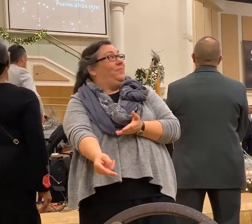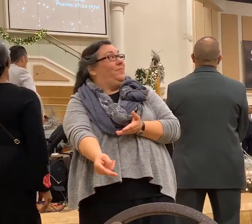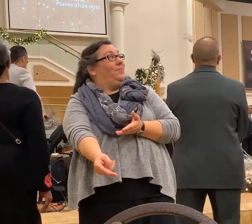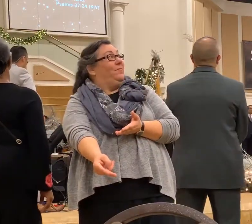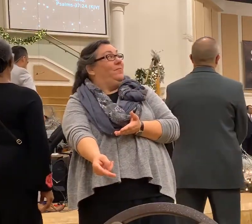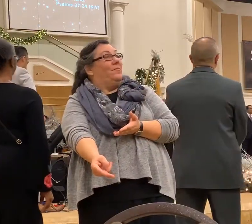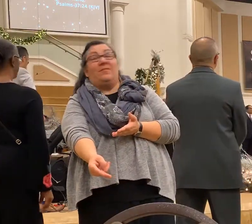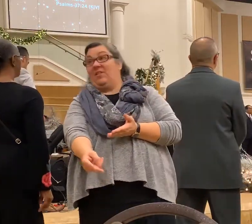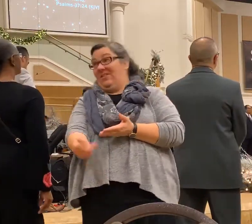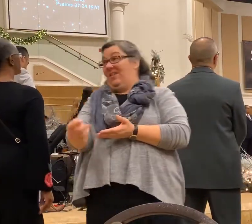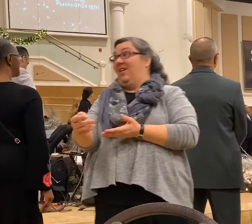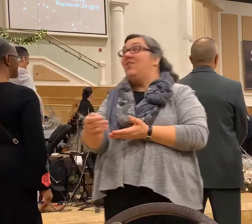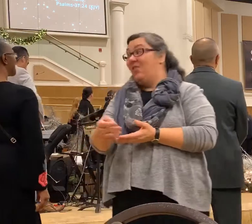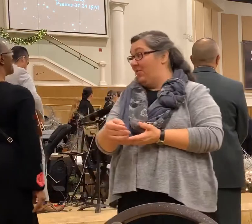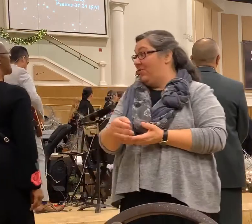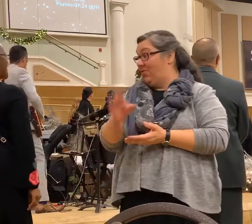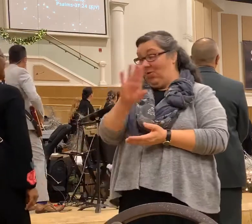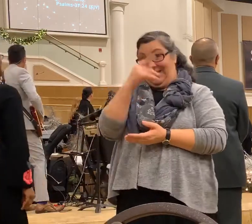That's so much for your theology.